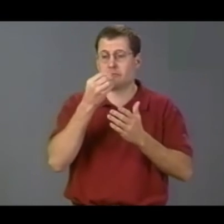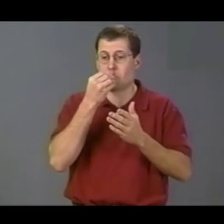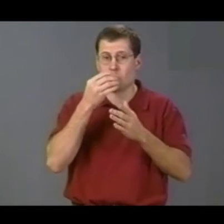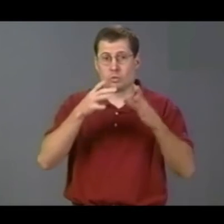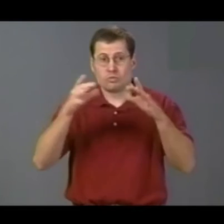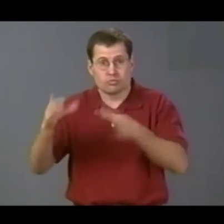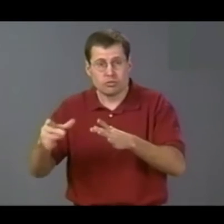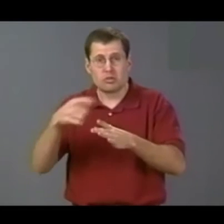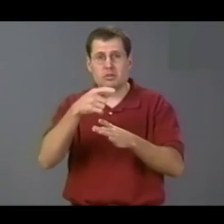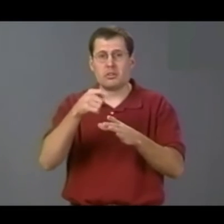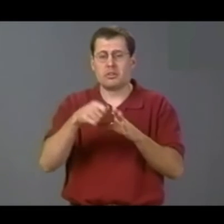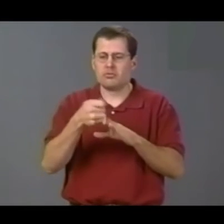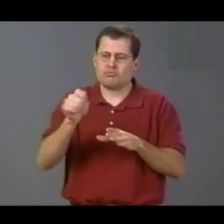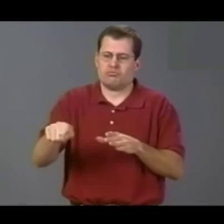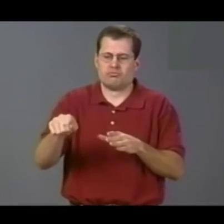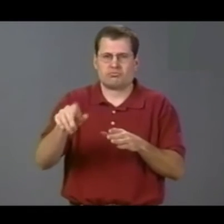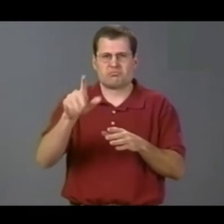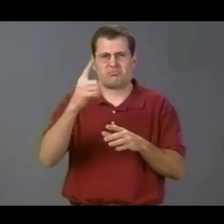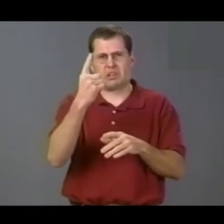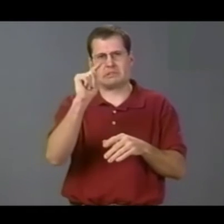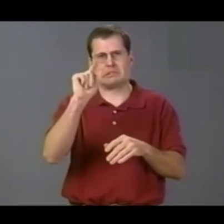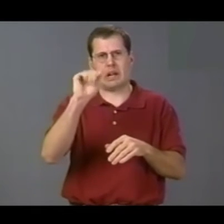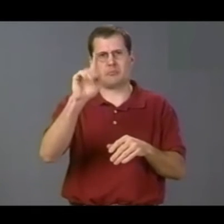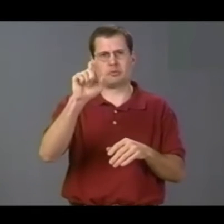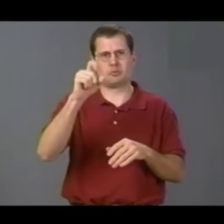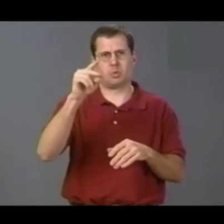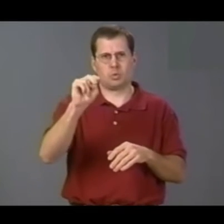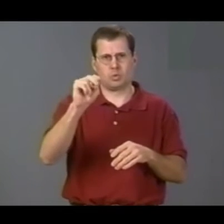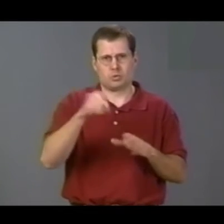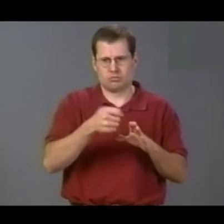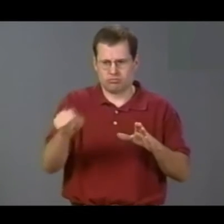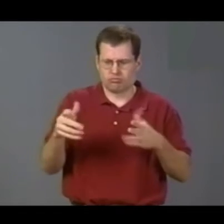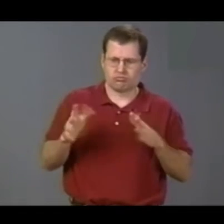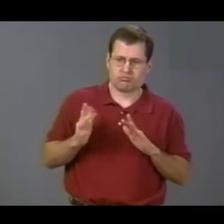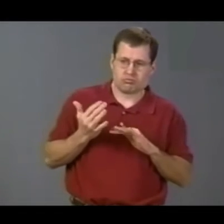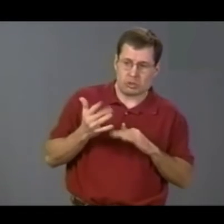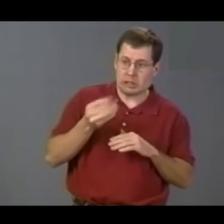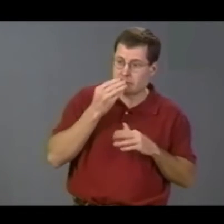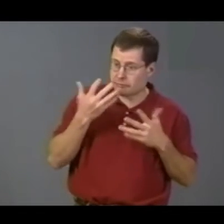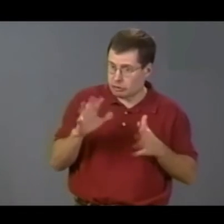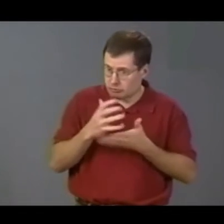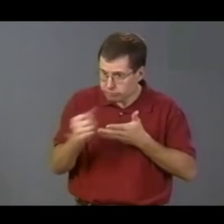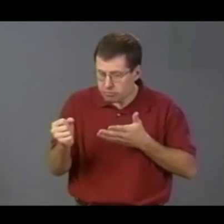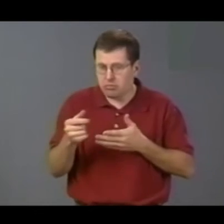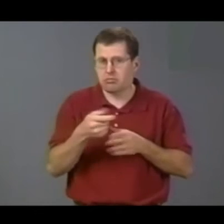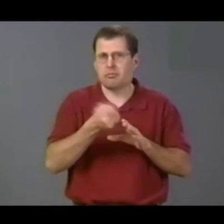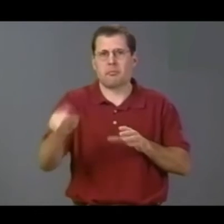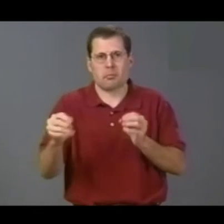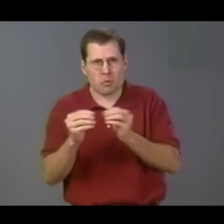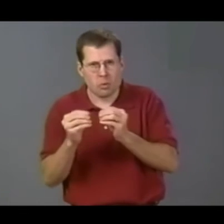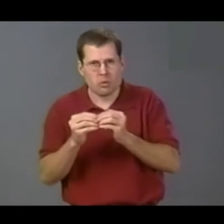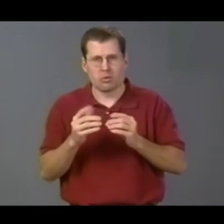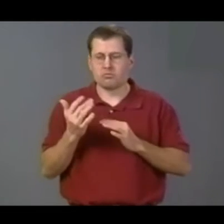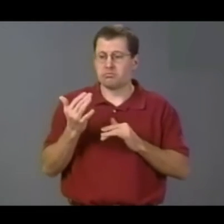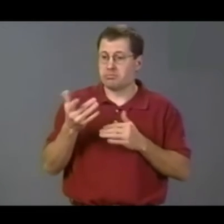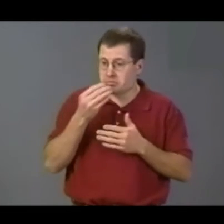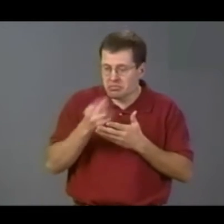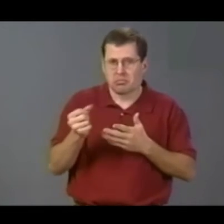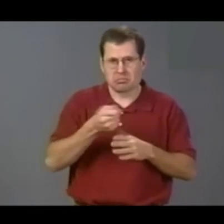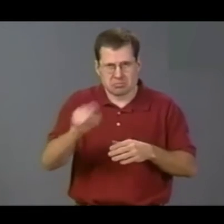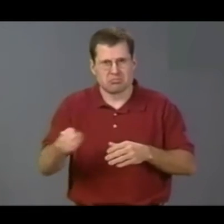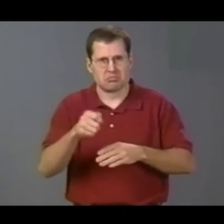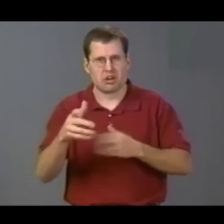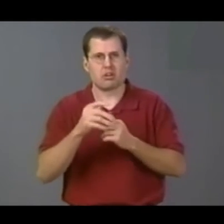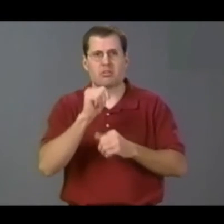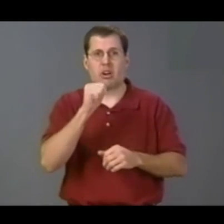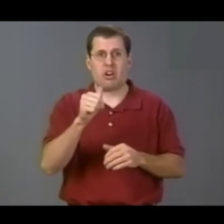So a better way to get him to eat is to give him a plate of food with just a small spoonful on it at a time. When they're finished, you